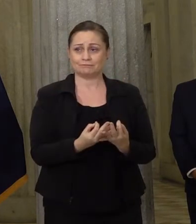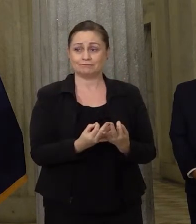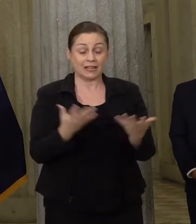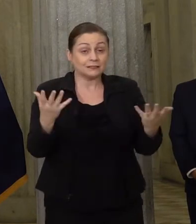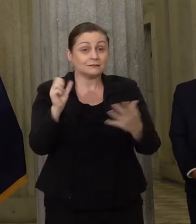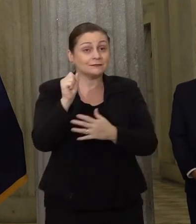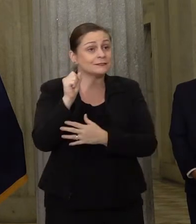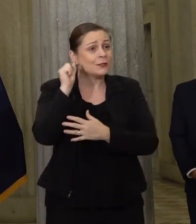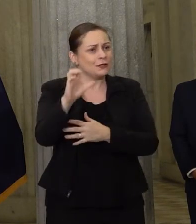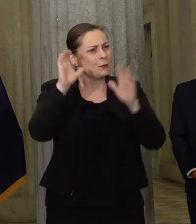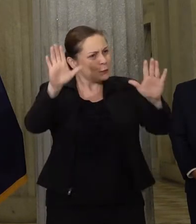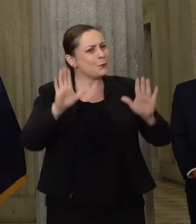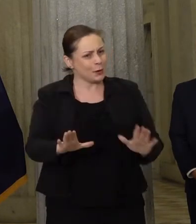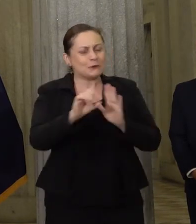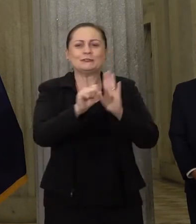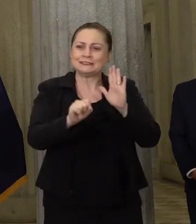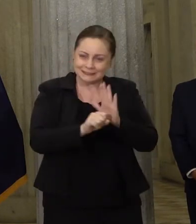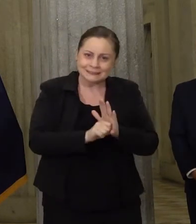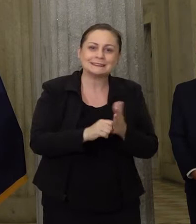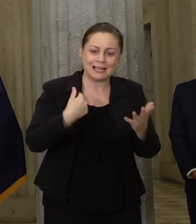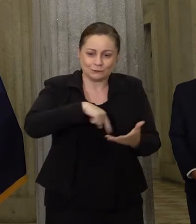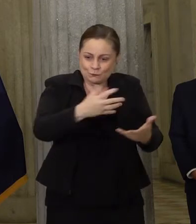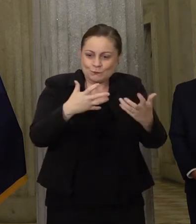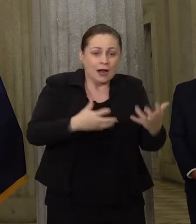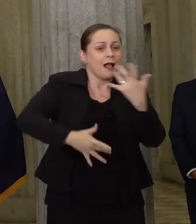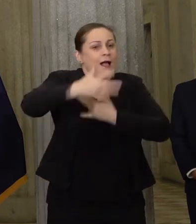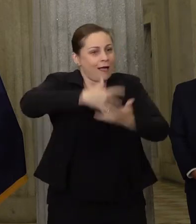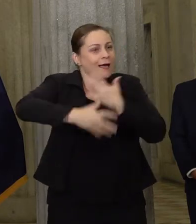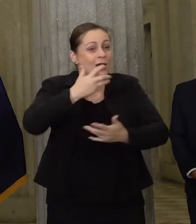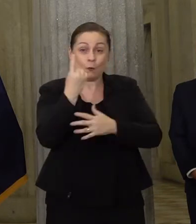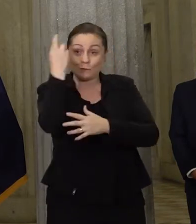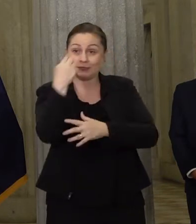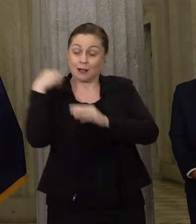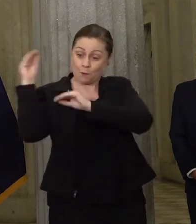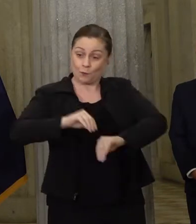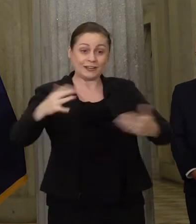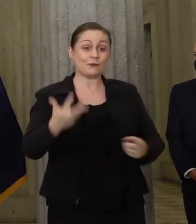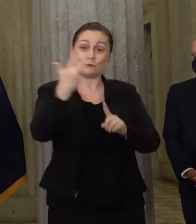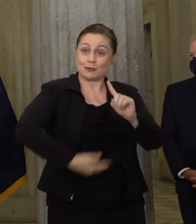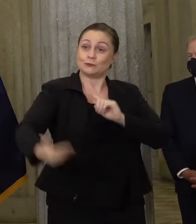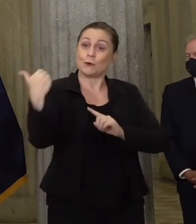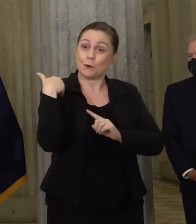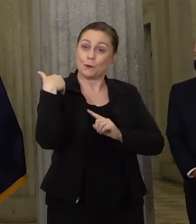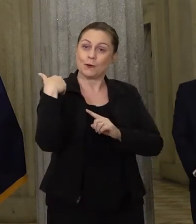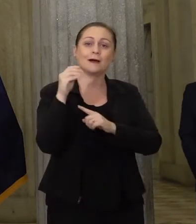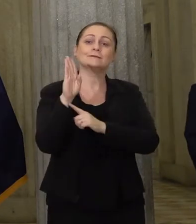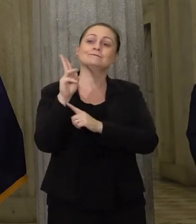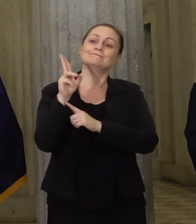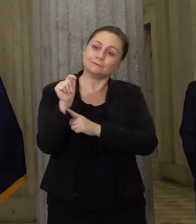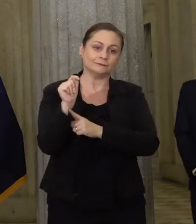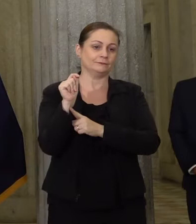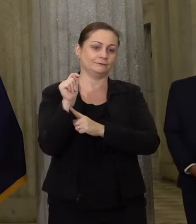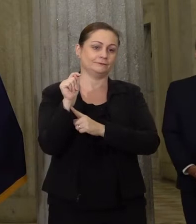what makes South Carolina such a great state to live in, and one of the reasons I moved to this state just 3 months ago. But when